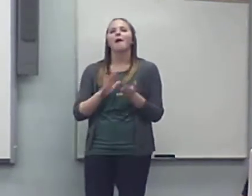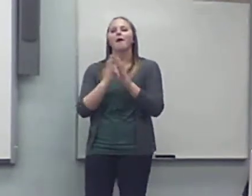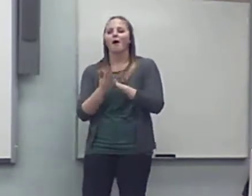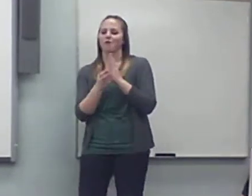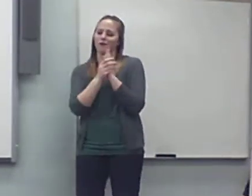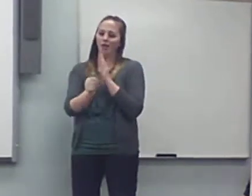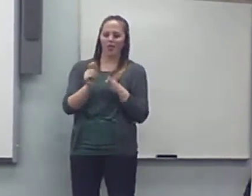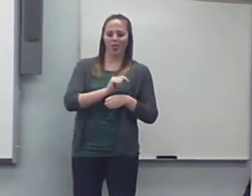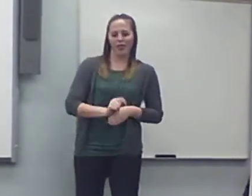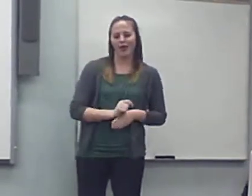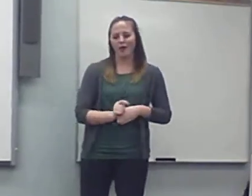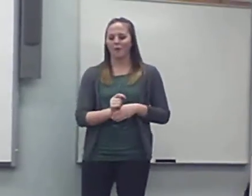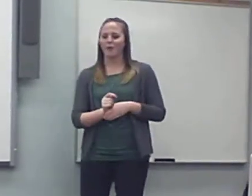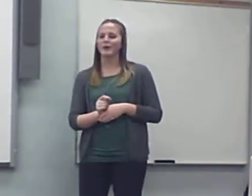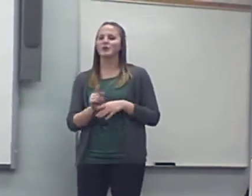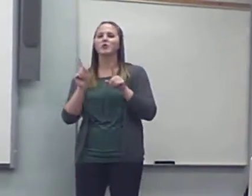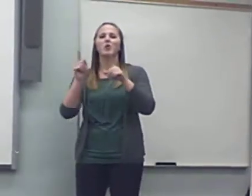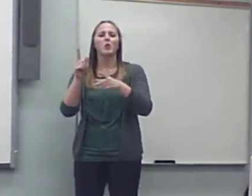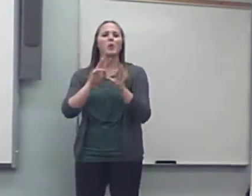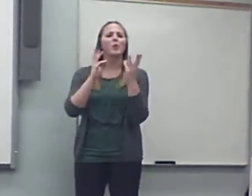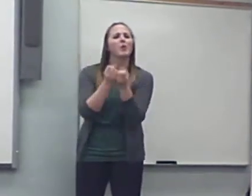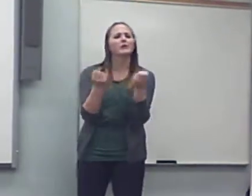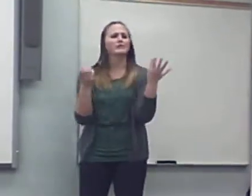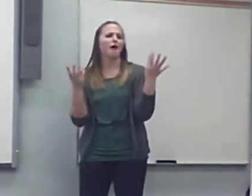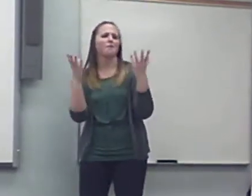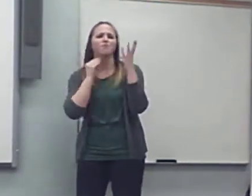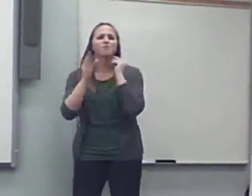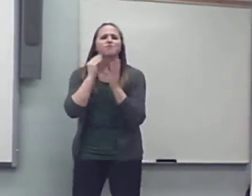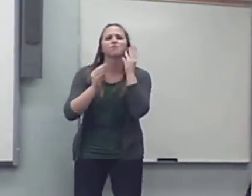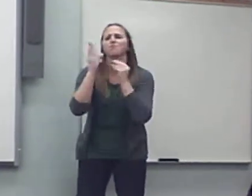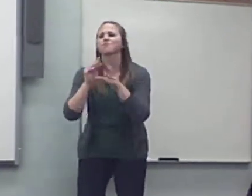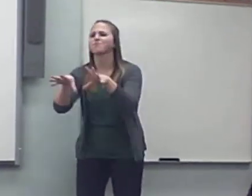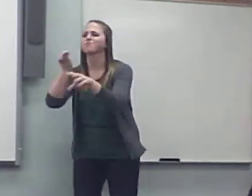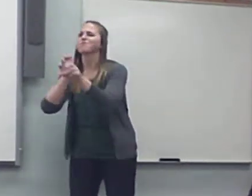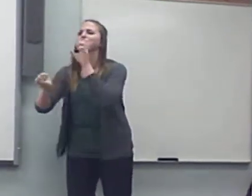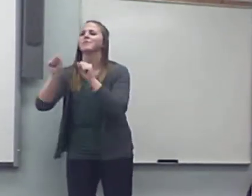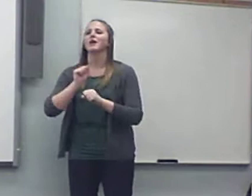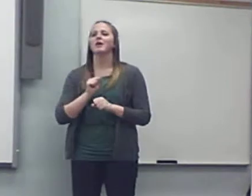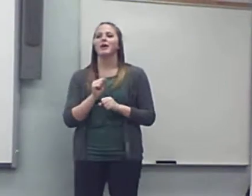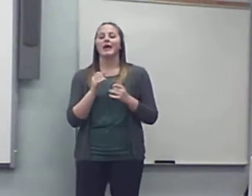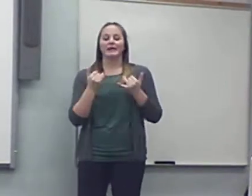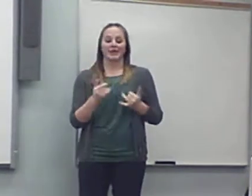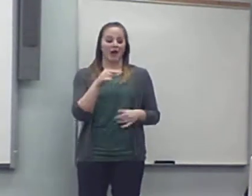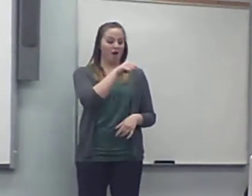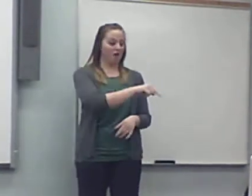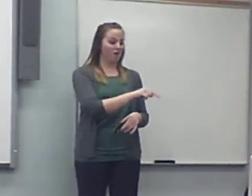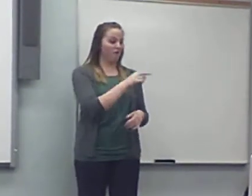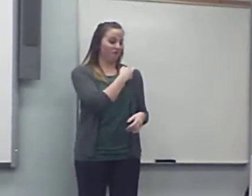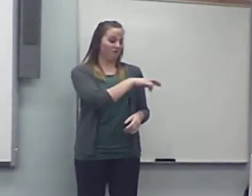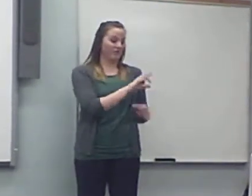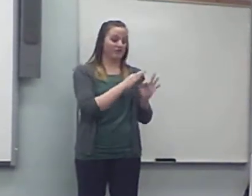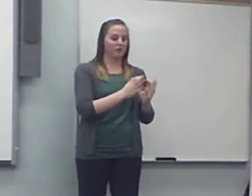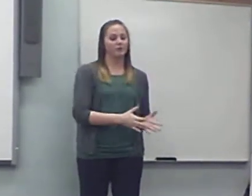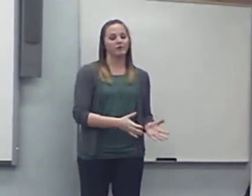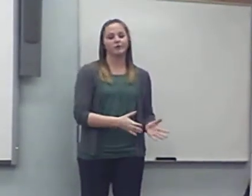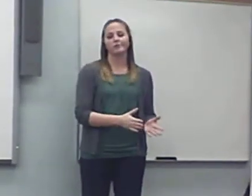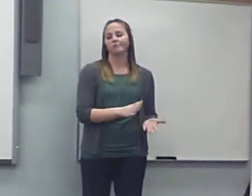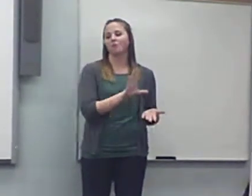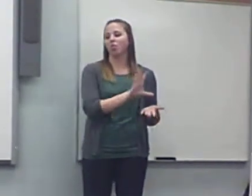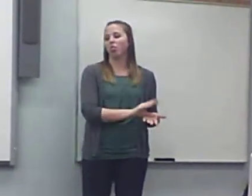there's places to go, and all of a sudden those religious interpreters are the poor cousins in the field. And religious interpreters like, but we've been here all